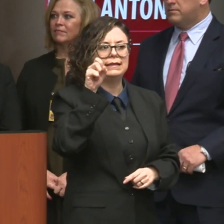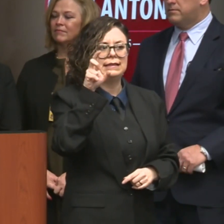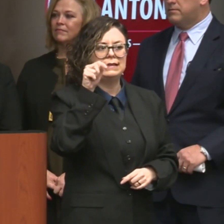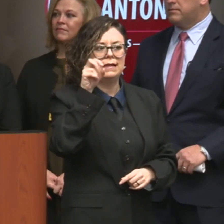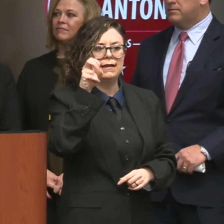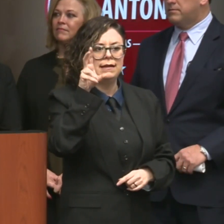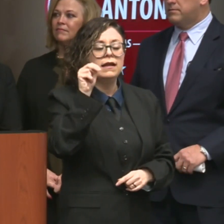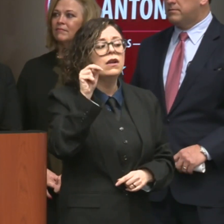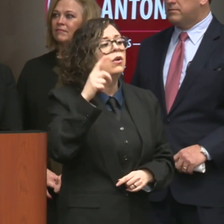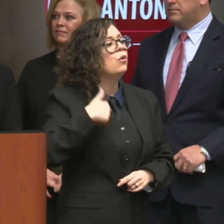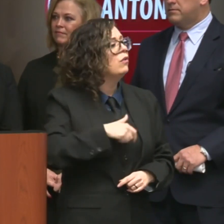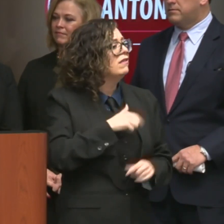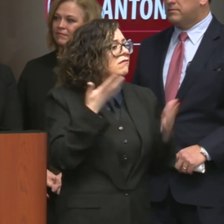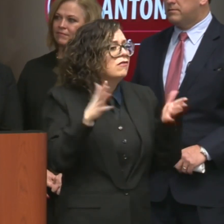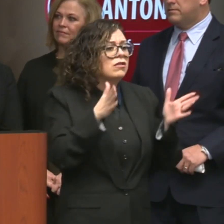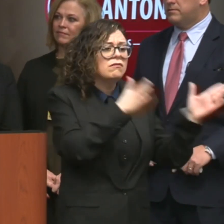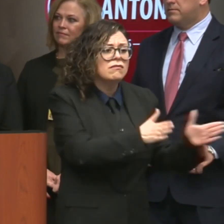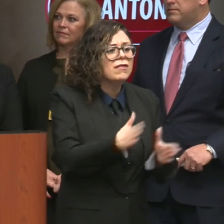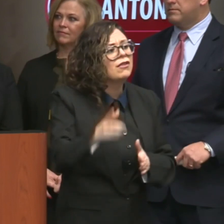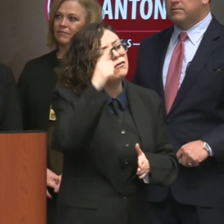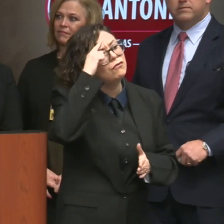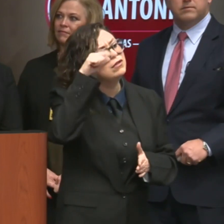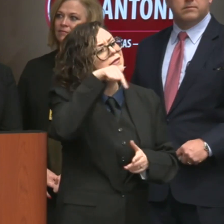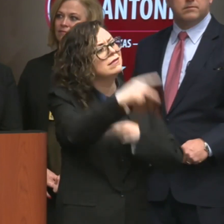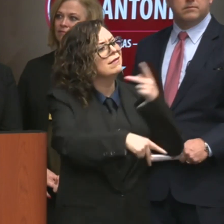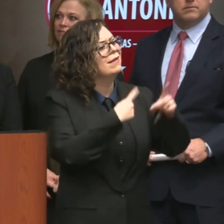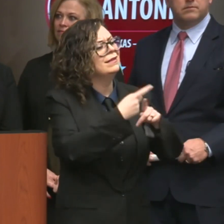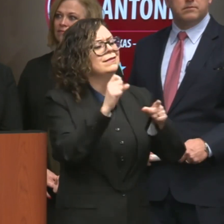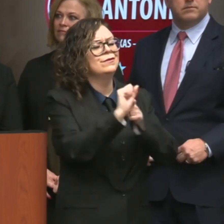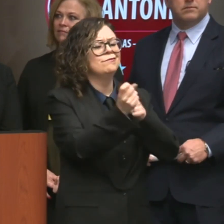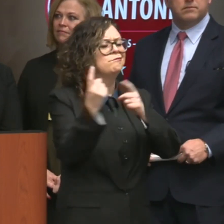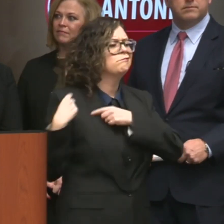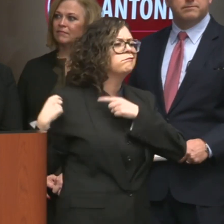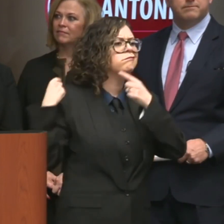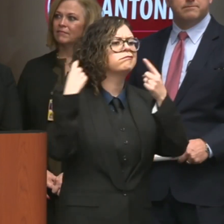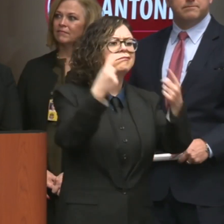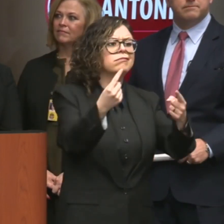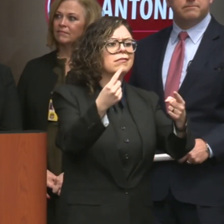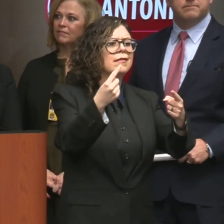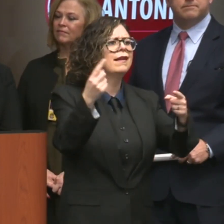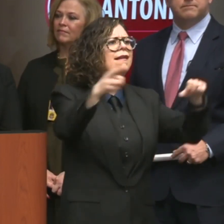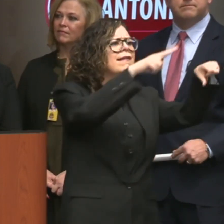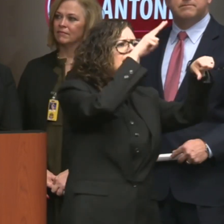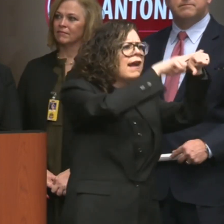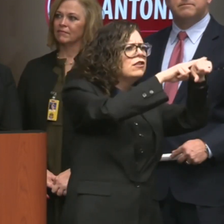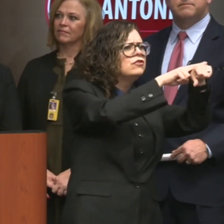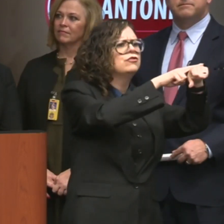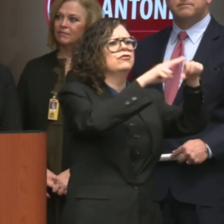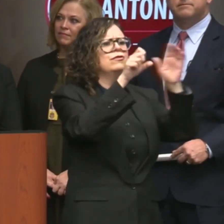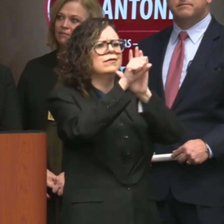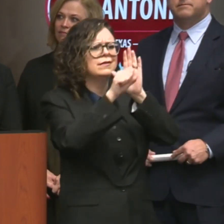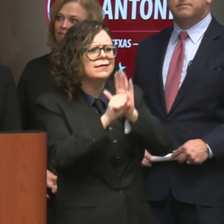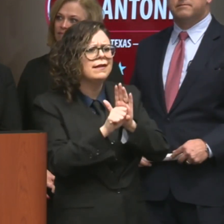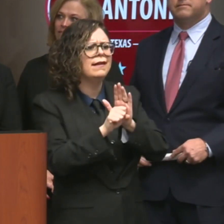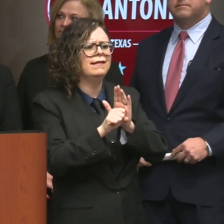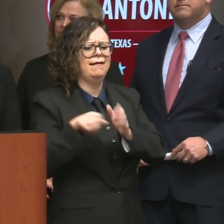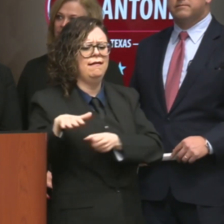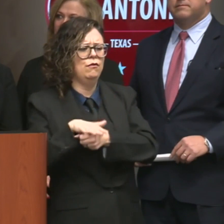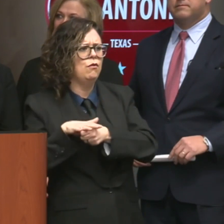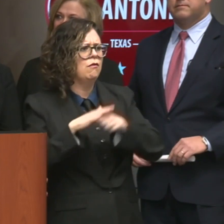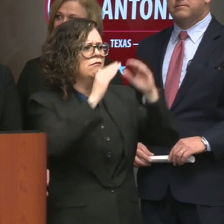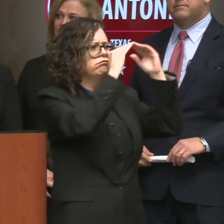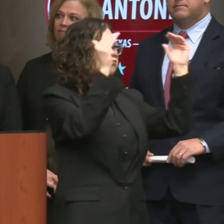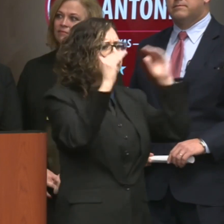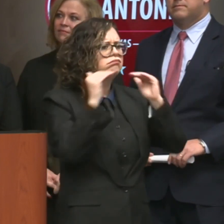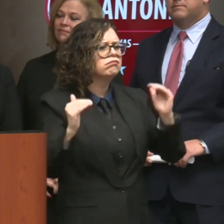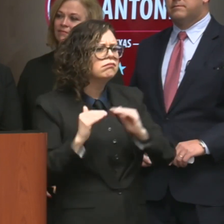for just this sort of eventuality for a long time. We've done it at the national level, the state level, and coordinated with our local partners. And